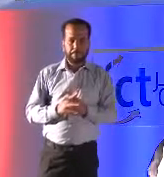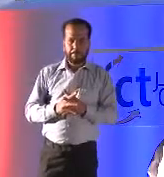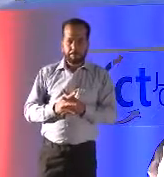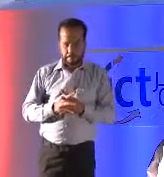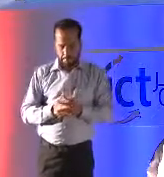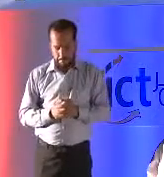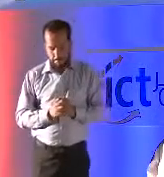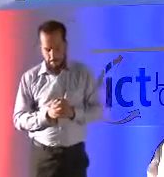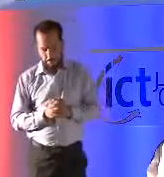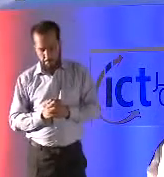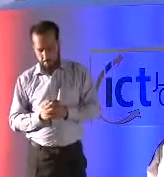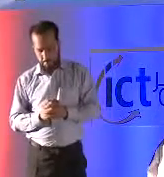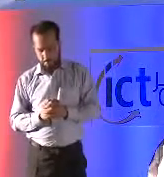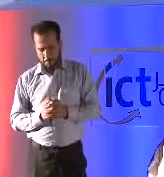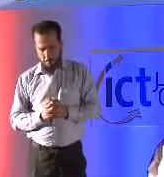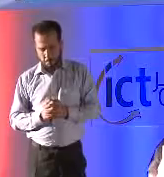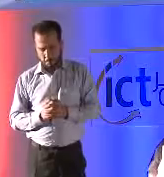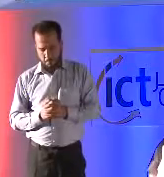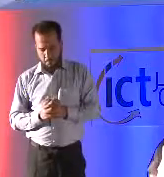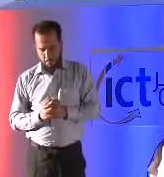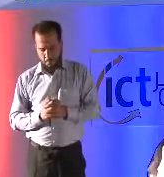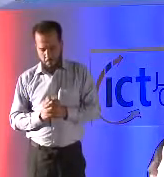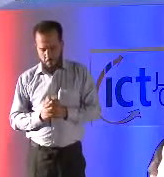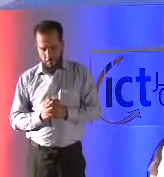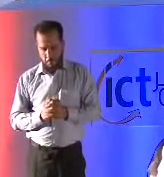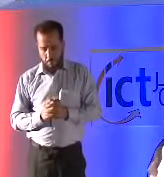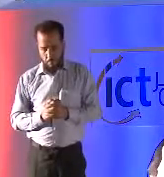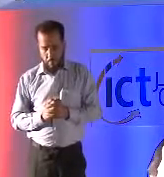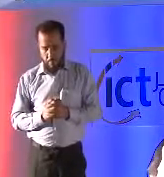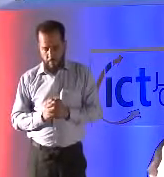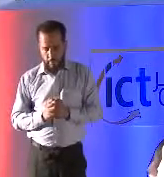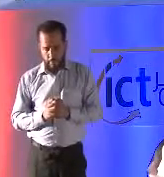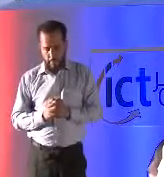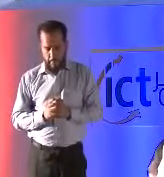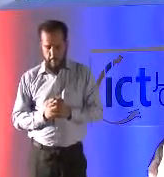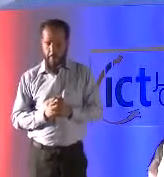and hoping to cope with the complexities of education and career.